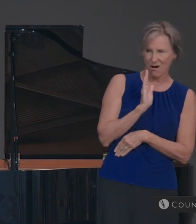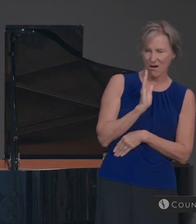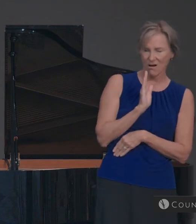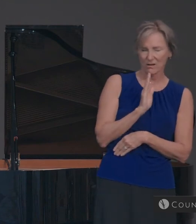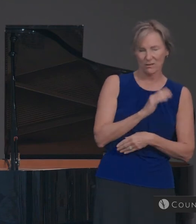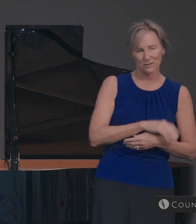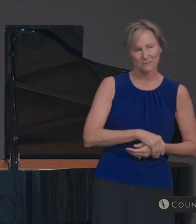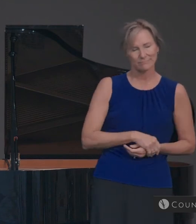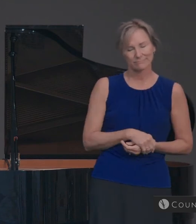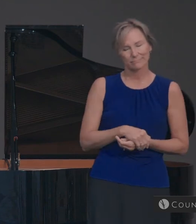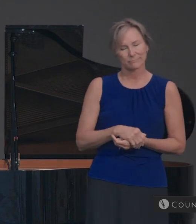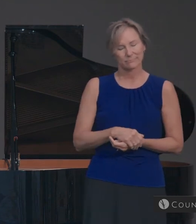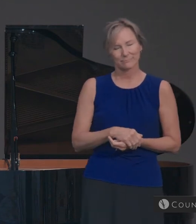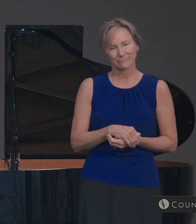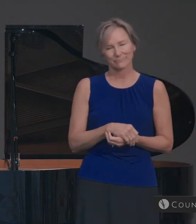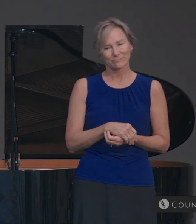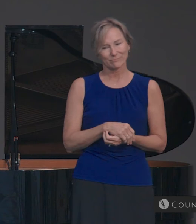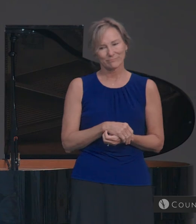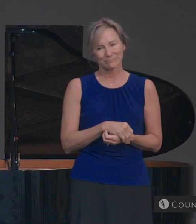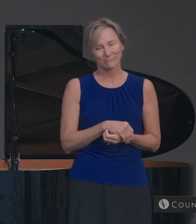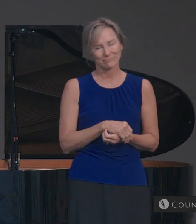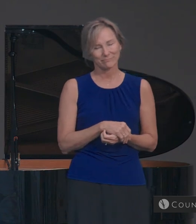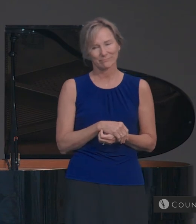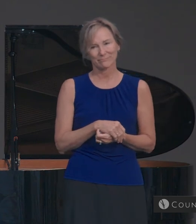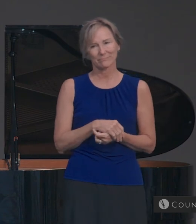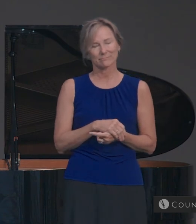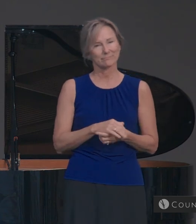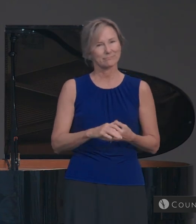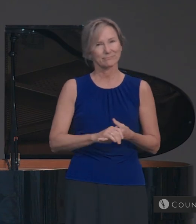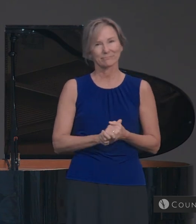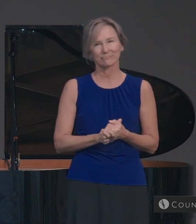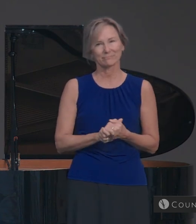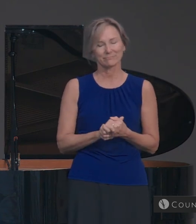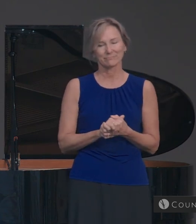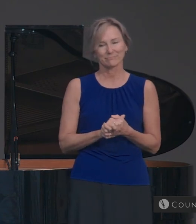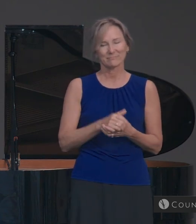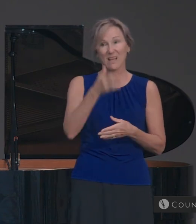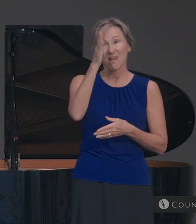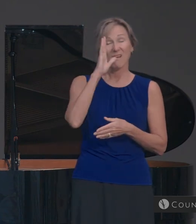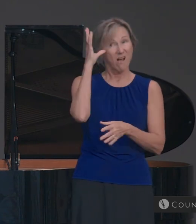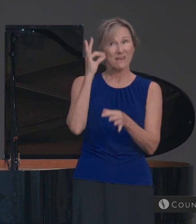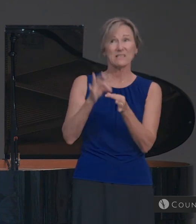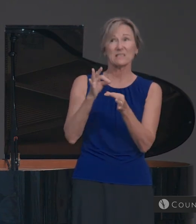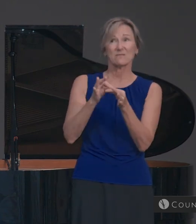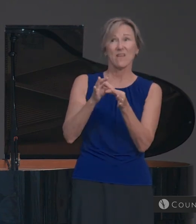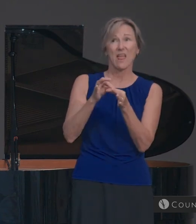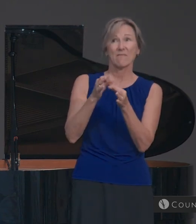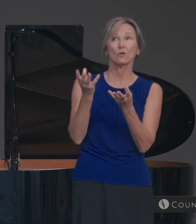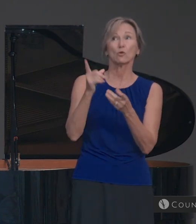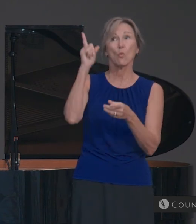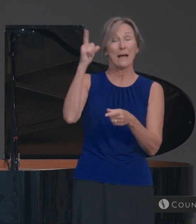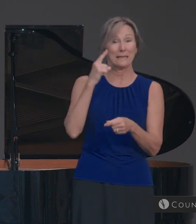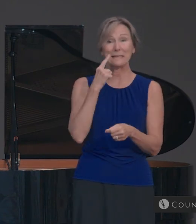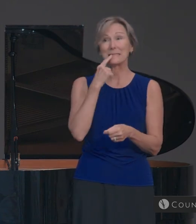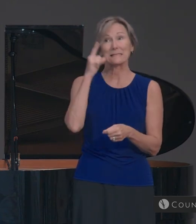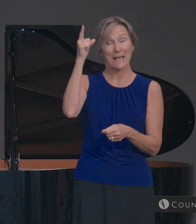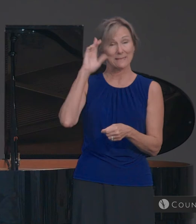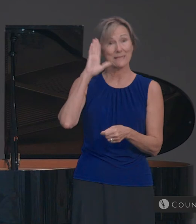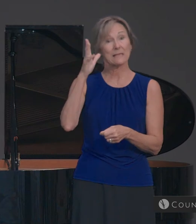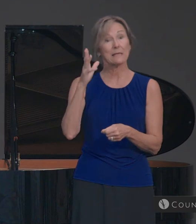in Deuteronomy, which again is the foundation for all of this. He spelled it out specifically. And so